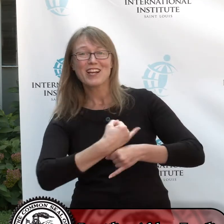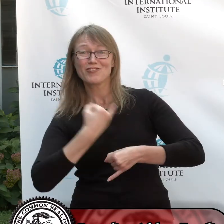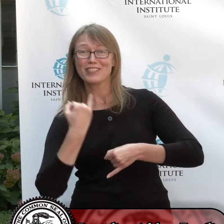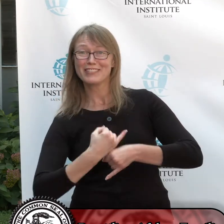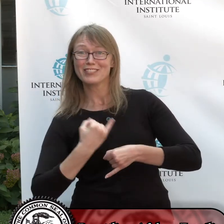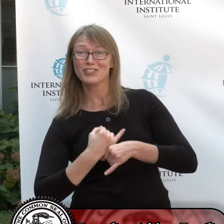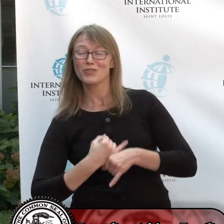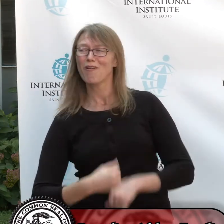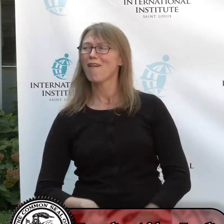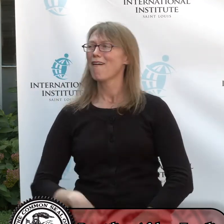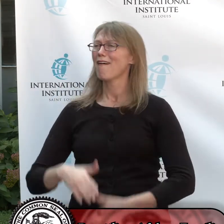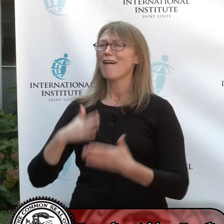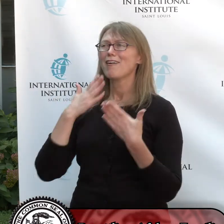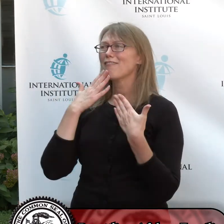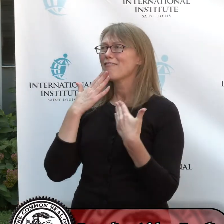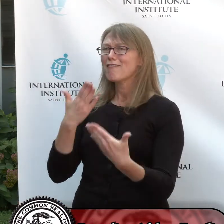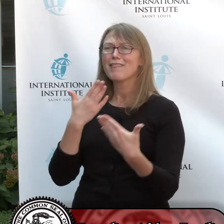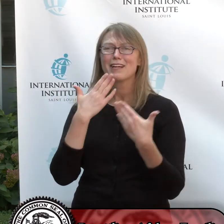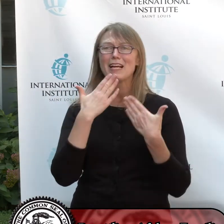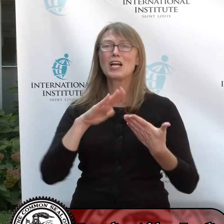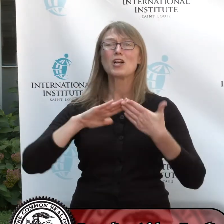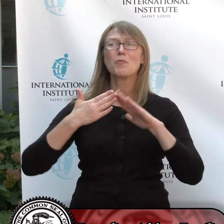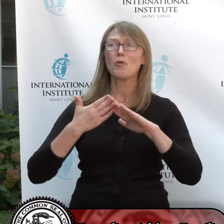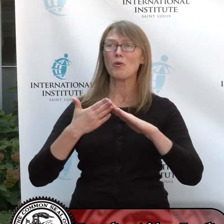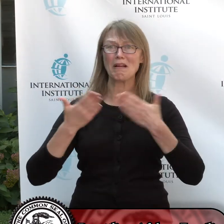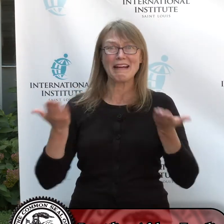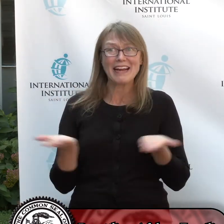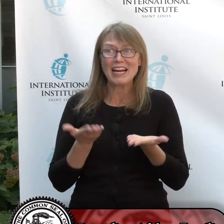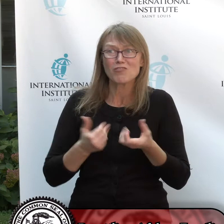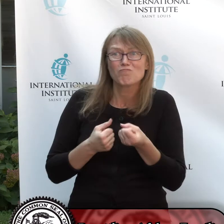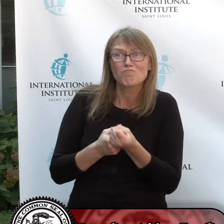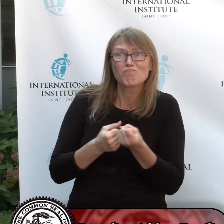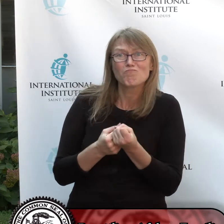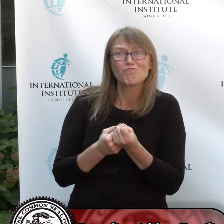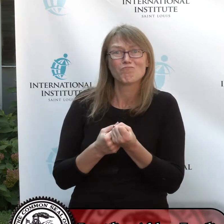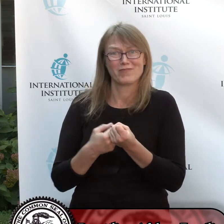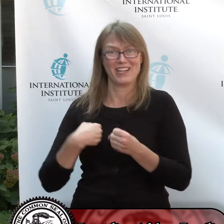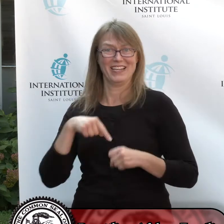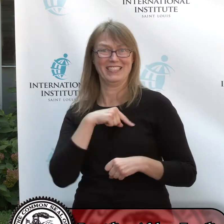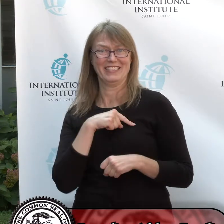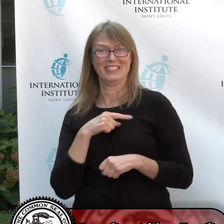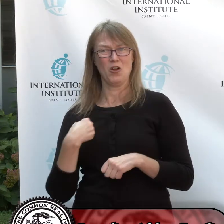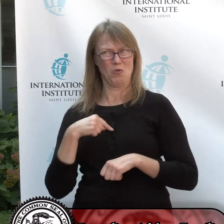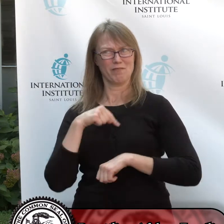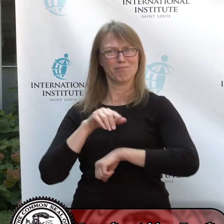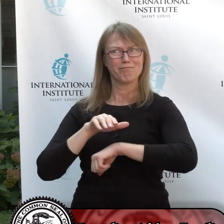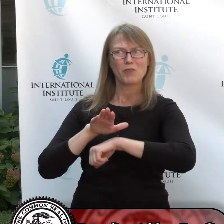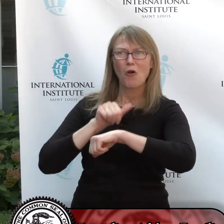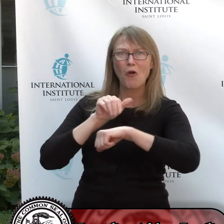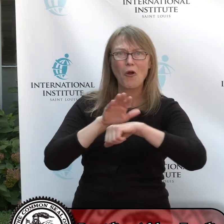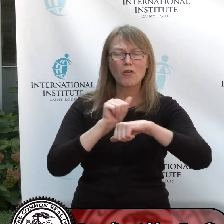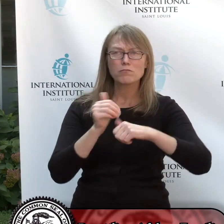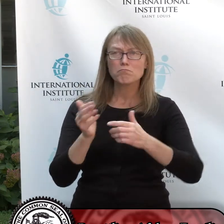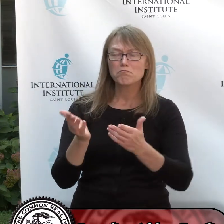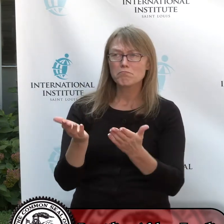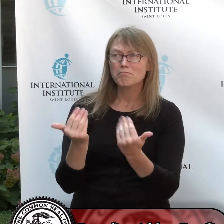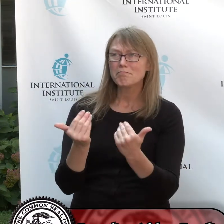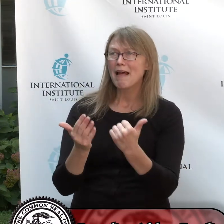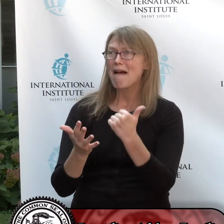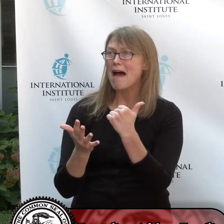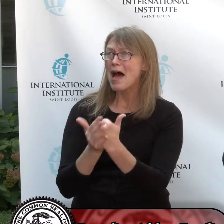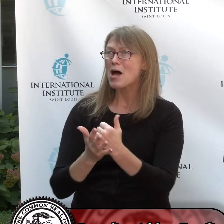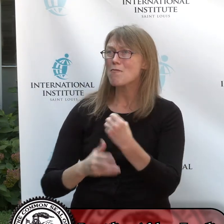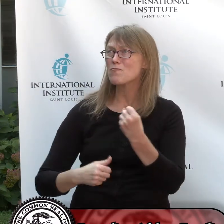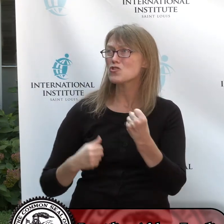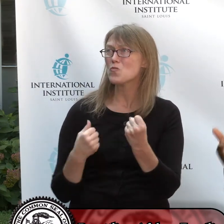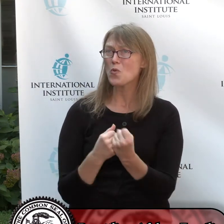that has stood by us in the last week as we have called out for help and support in our